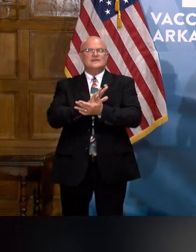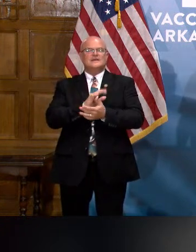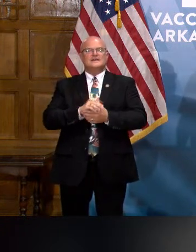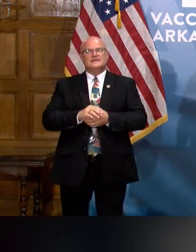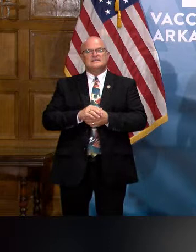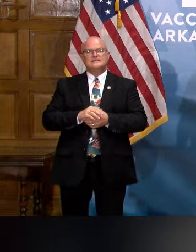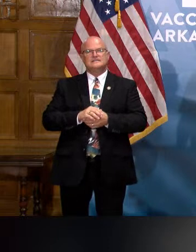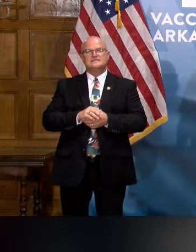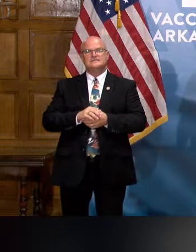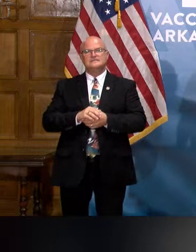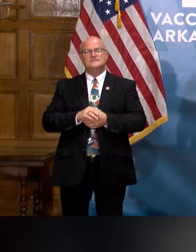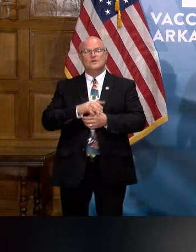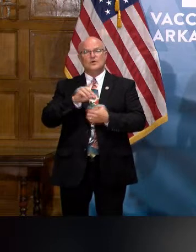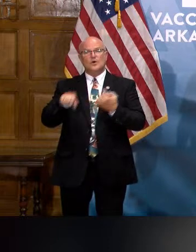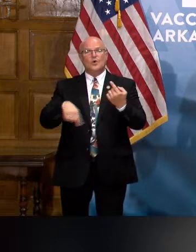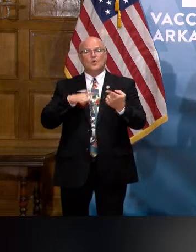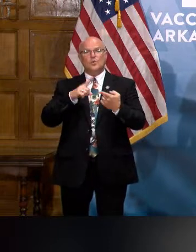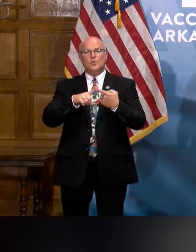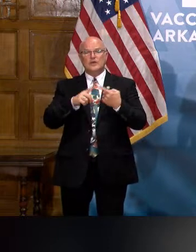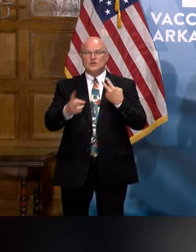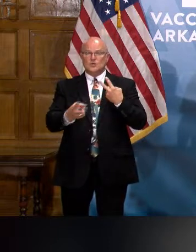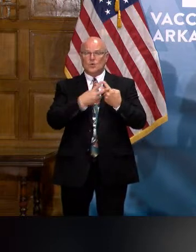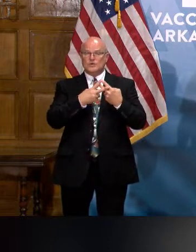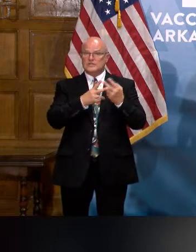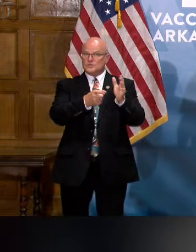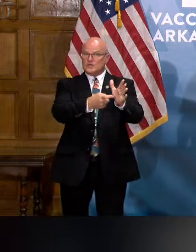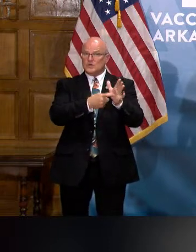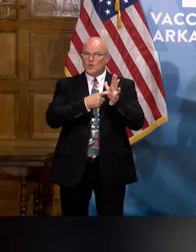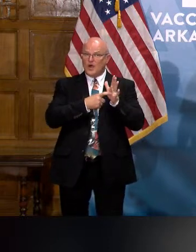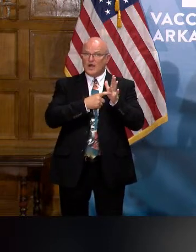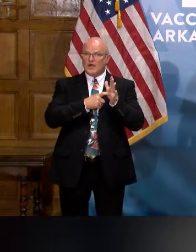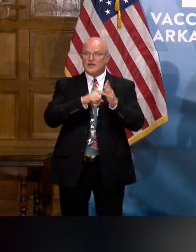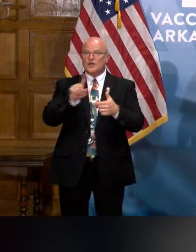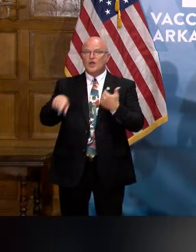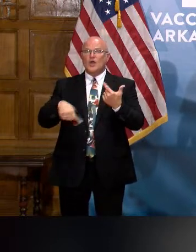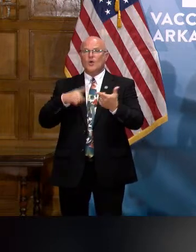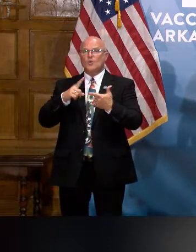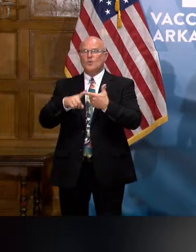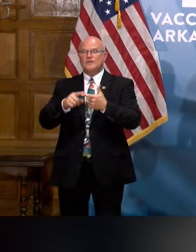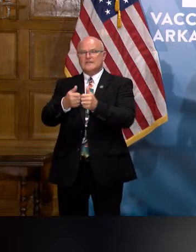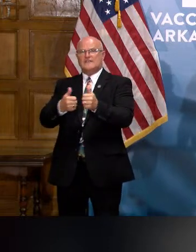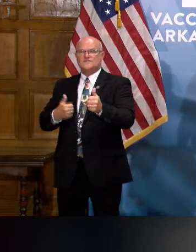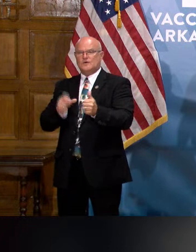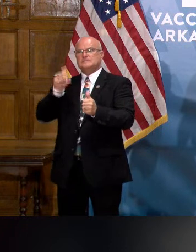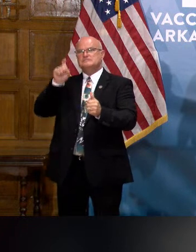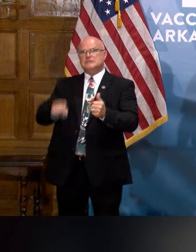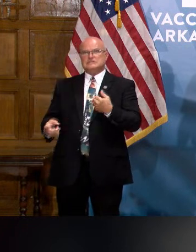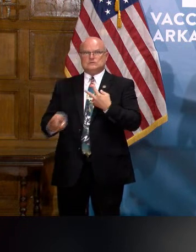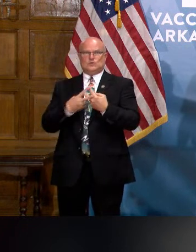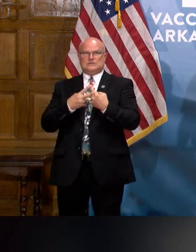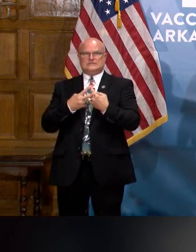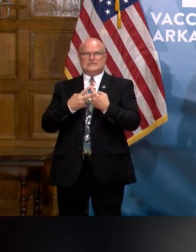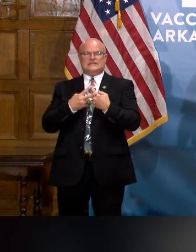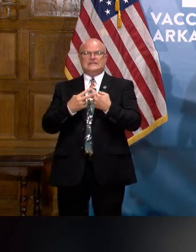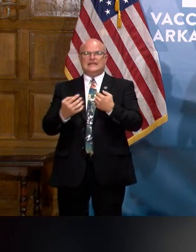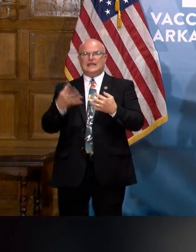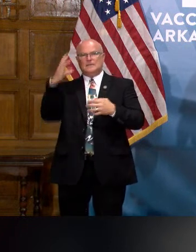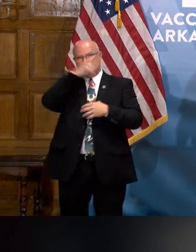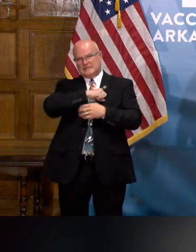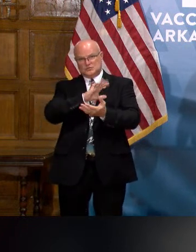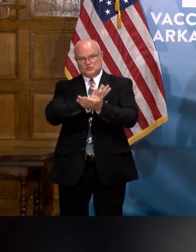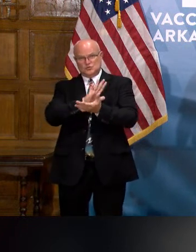when quarantines are required and when you can avoid having to quarantine and miss